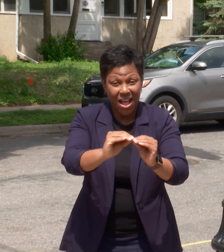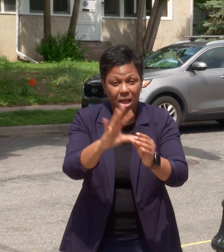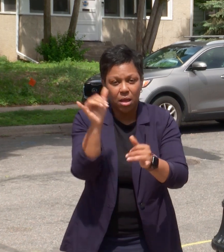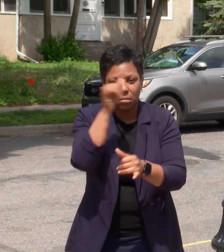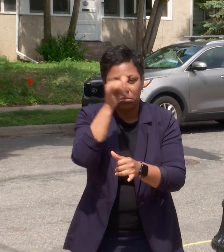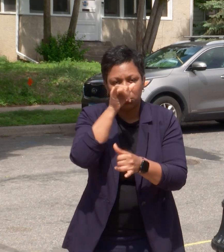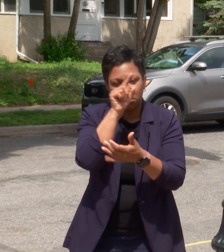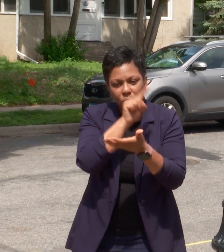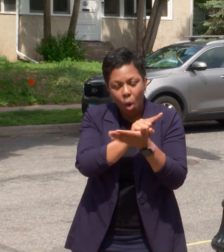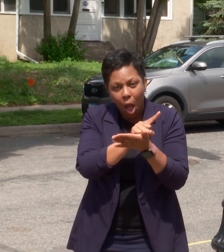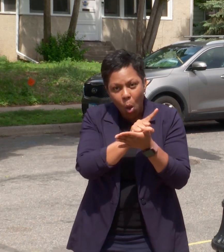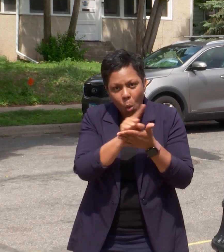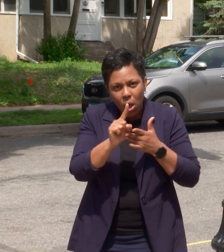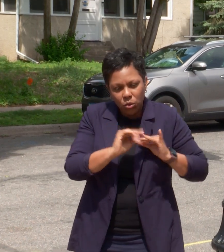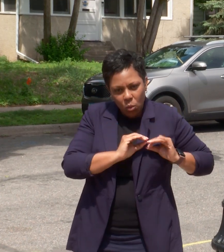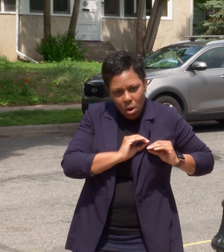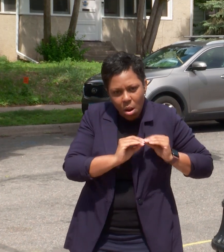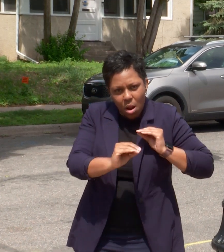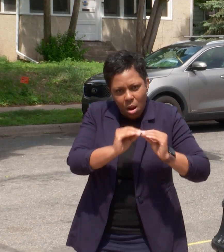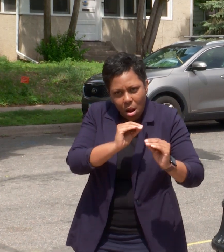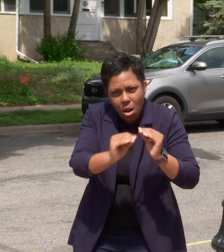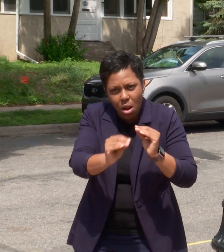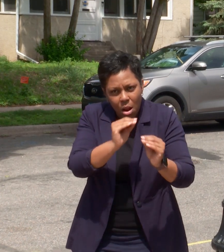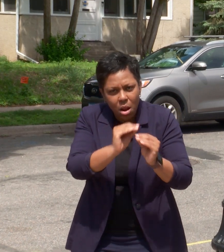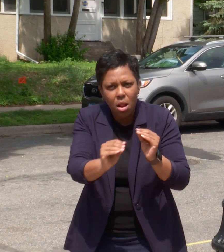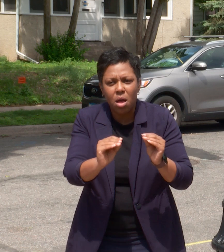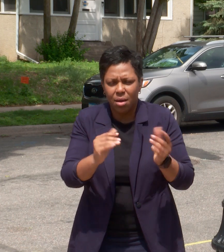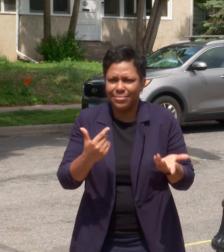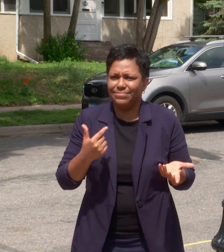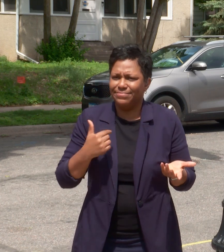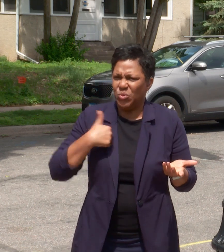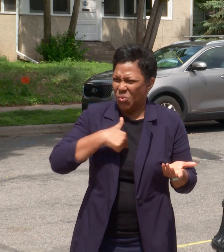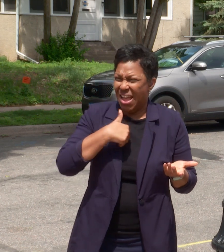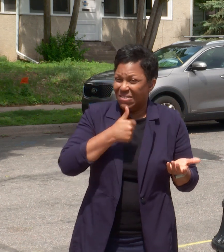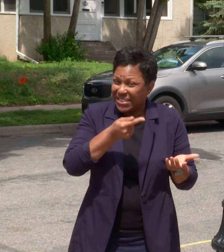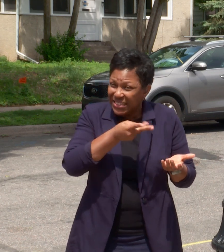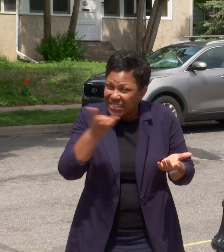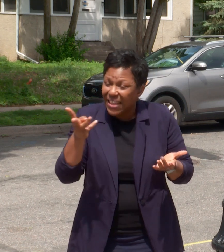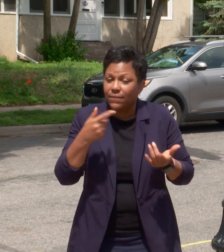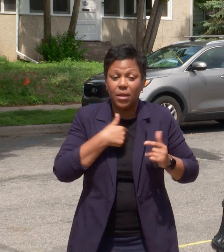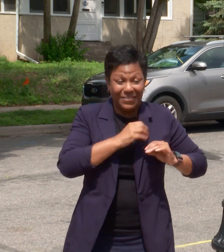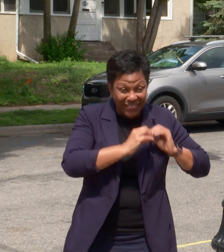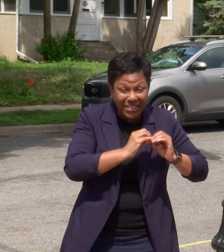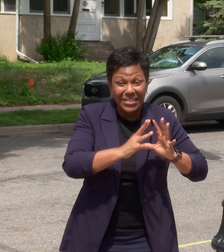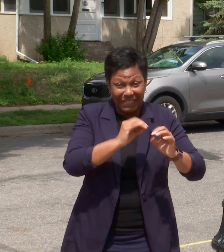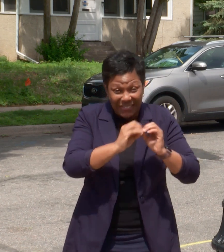to do another 17 to fully catch up and get our system back up and running.